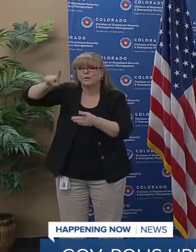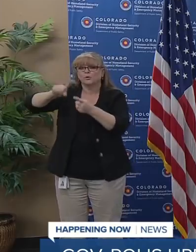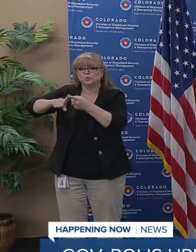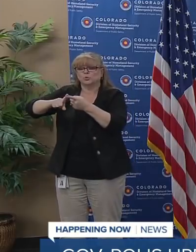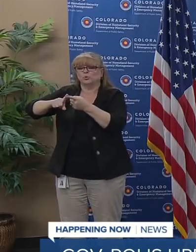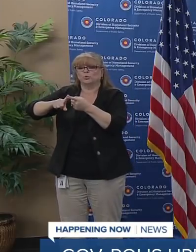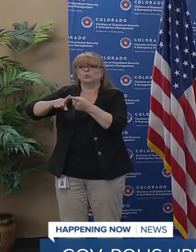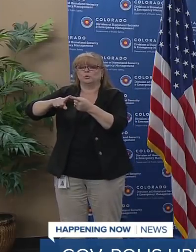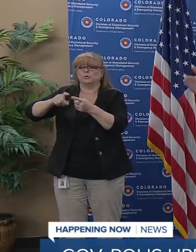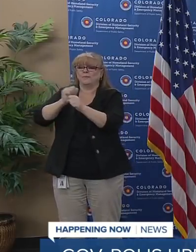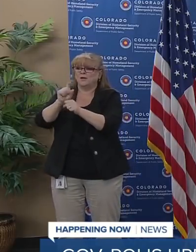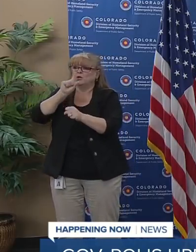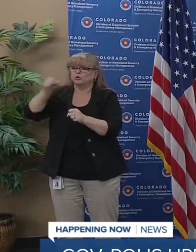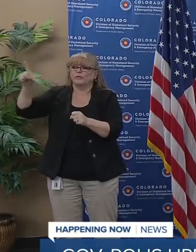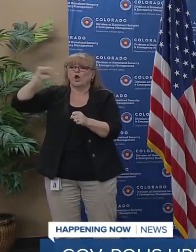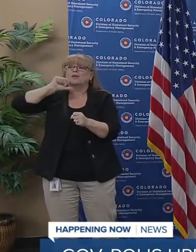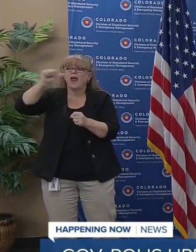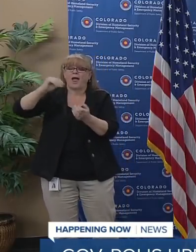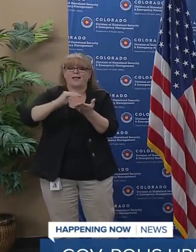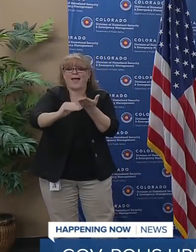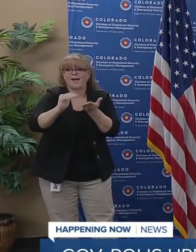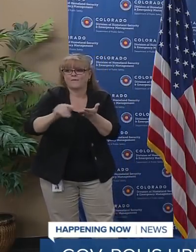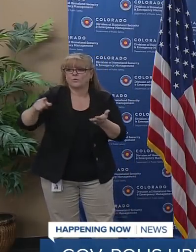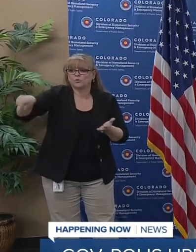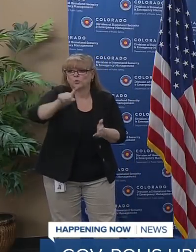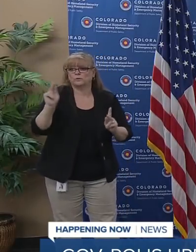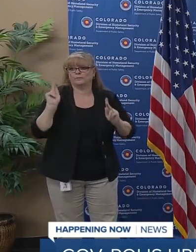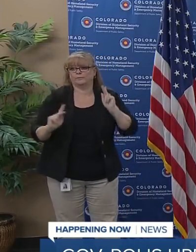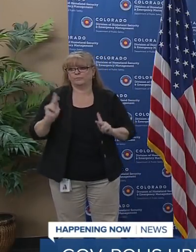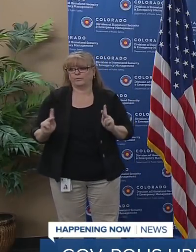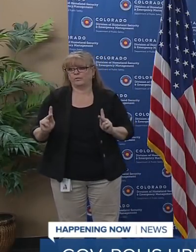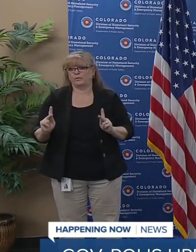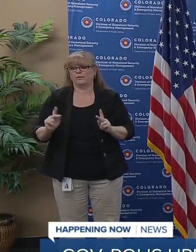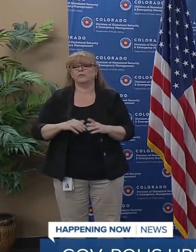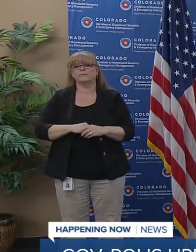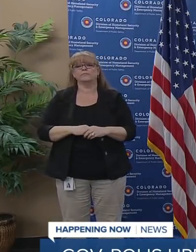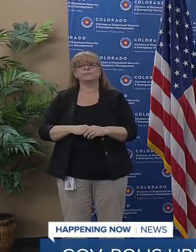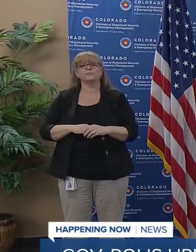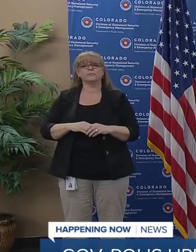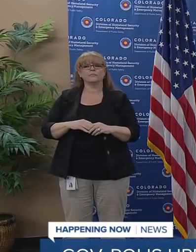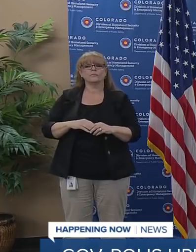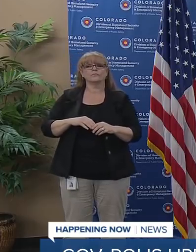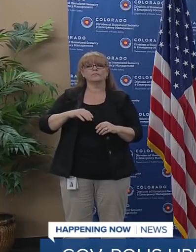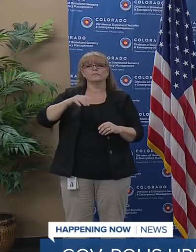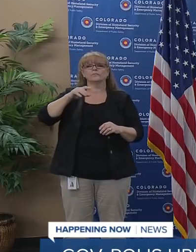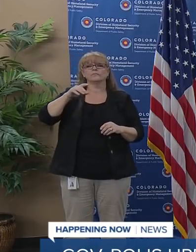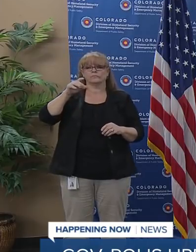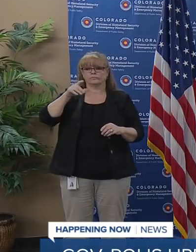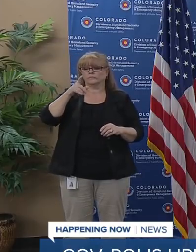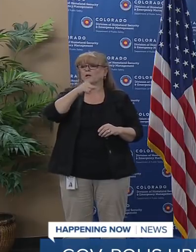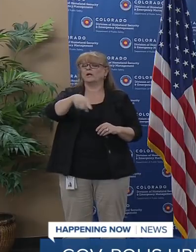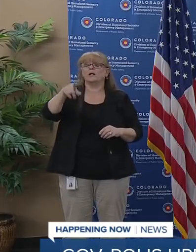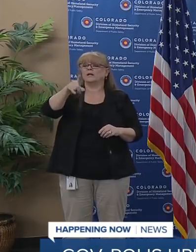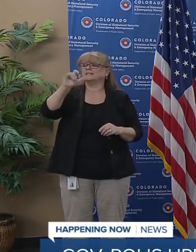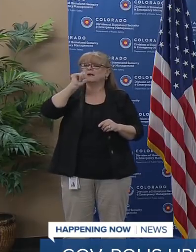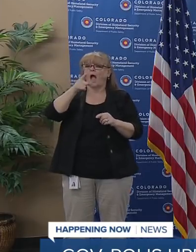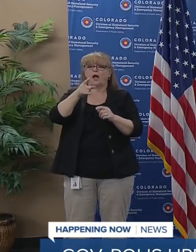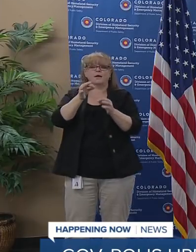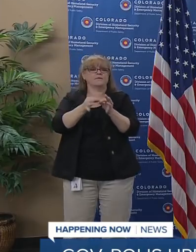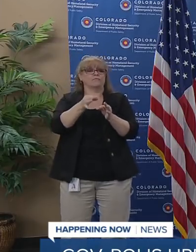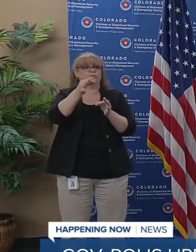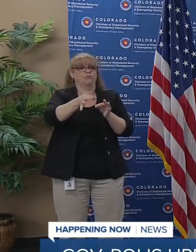off, right? If you get laid off, you get UI. Furloughed, you may or may not be coming back. We want you to stay on, get your benefits, everything you